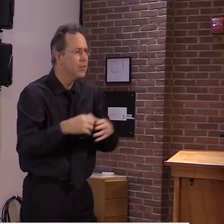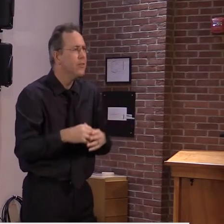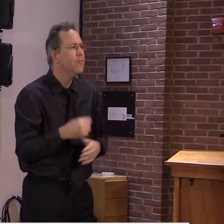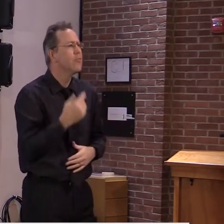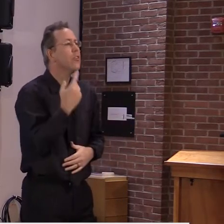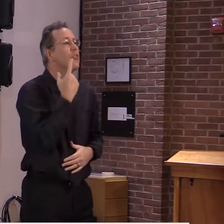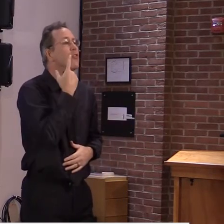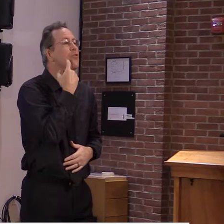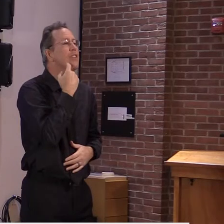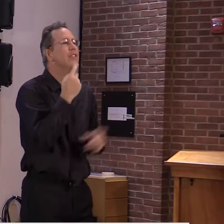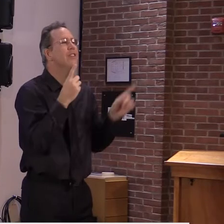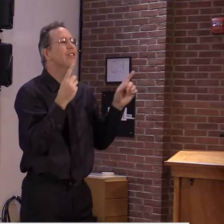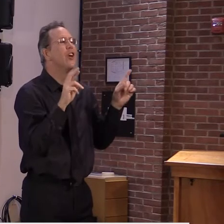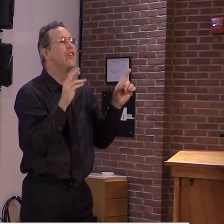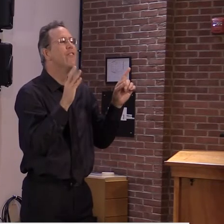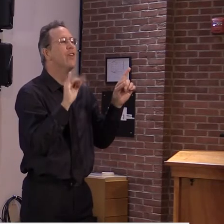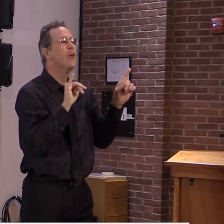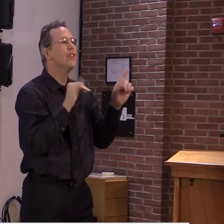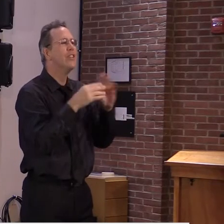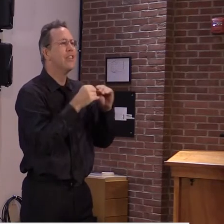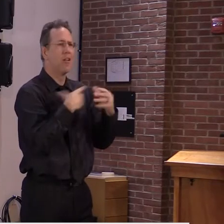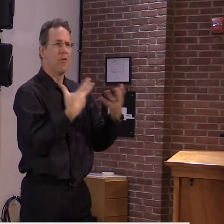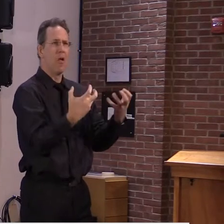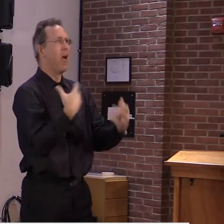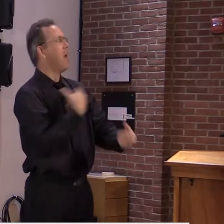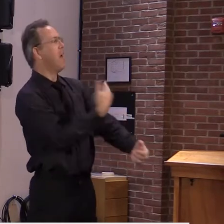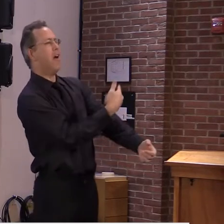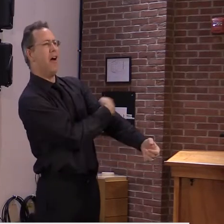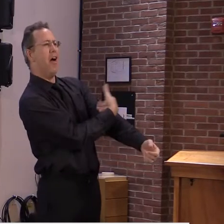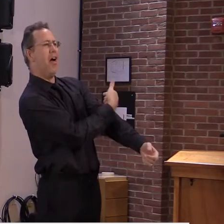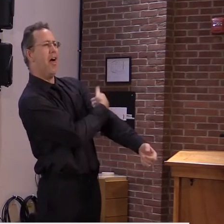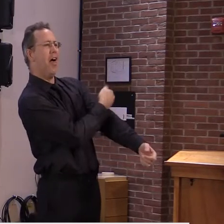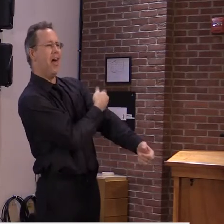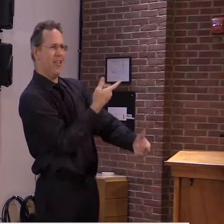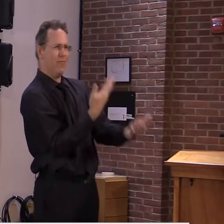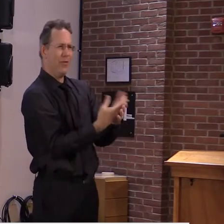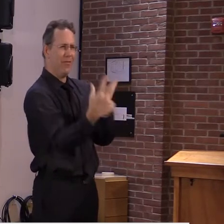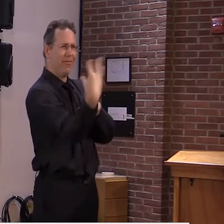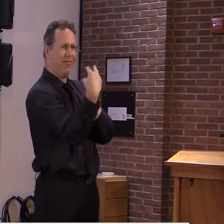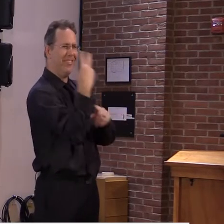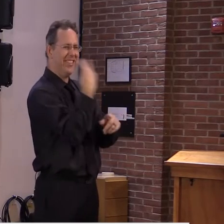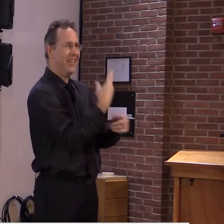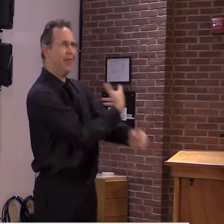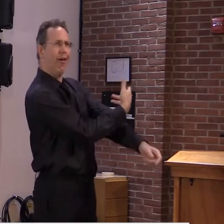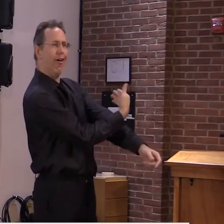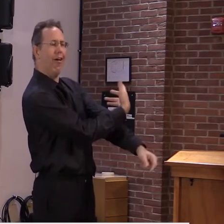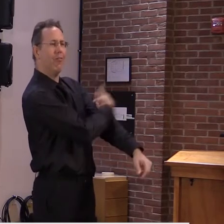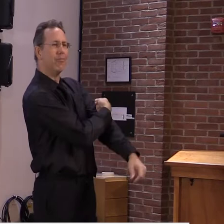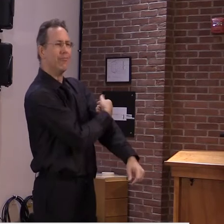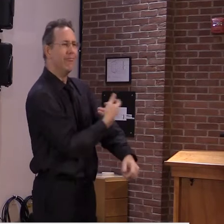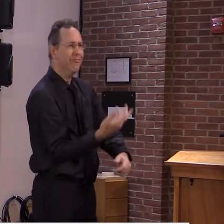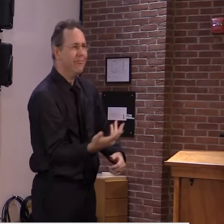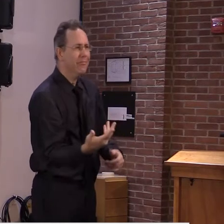we do know that there's perhaps up to 20% of people that might not want to get the vaccine. And if that's